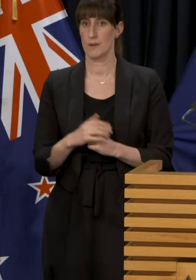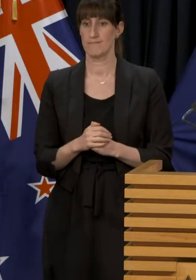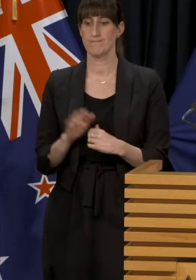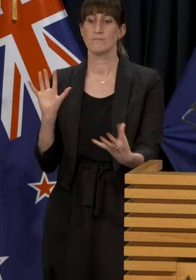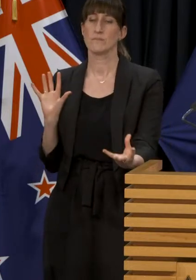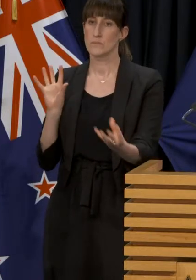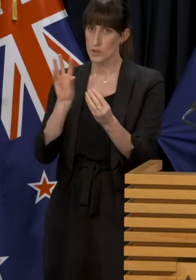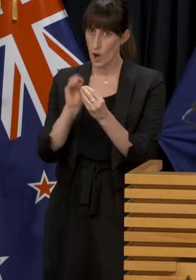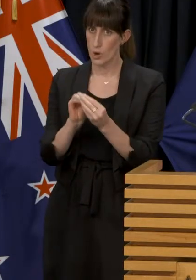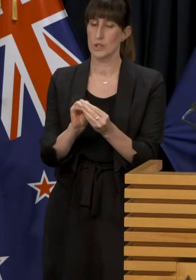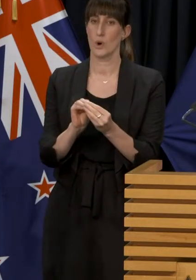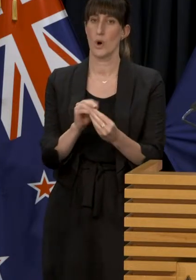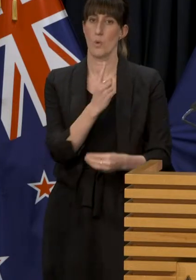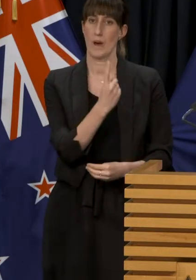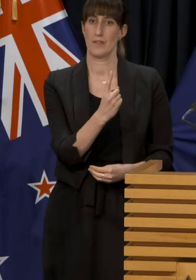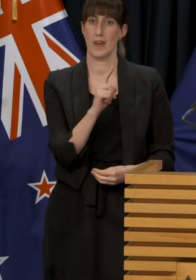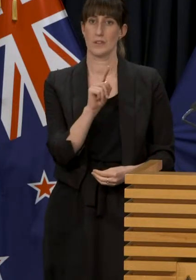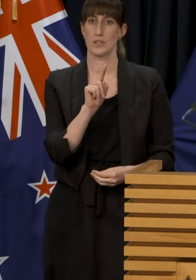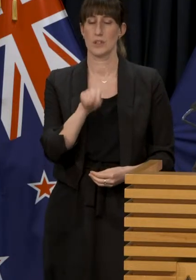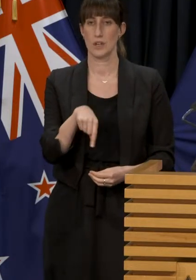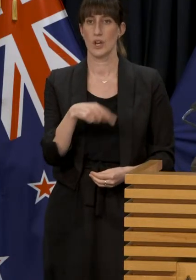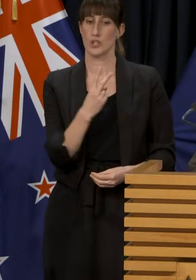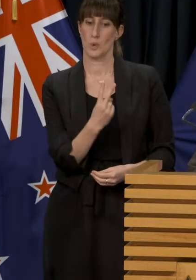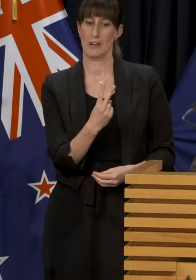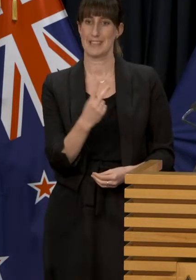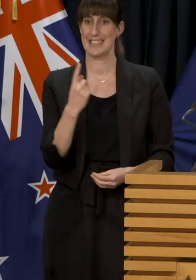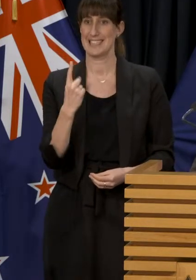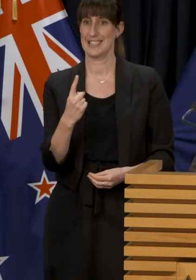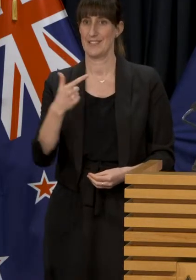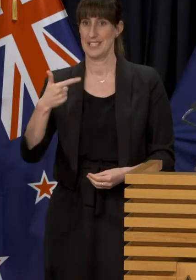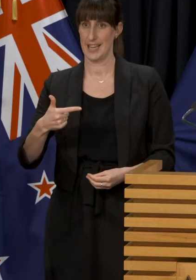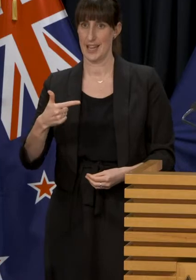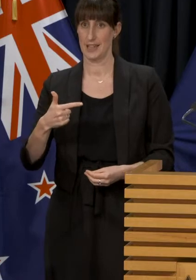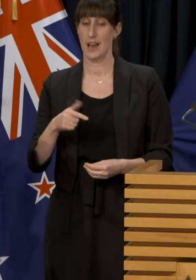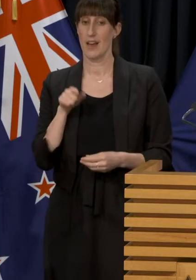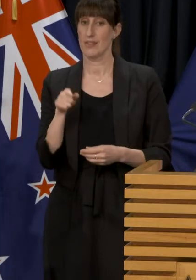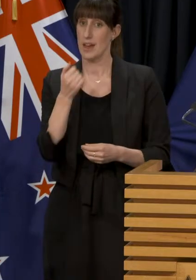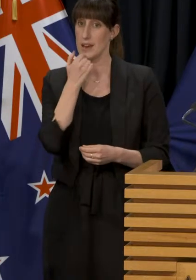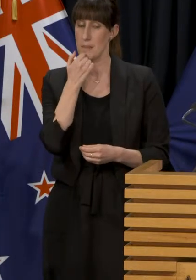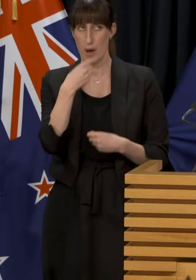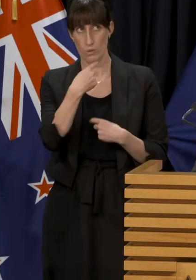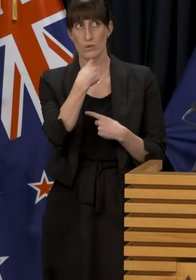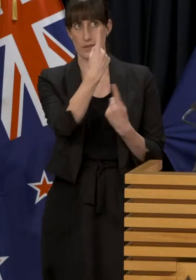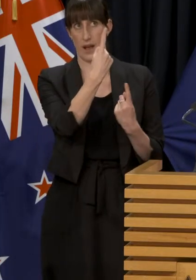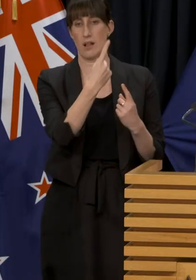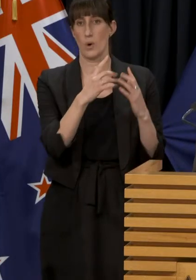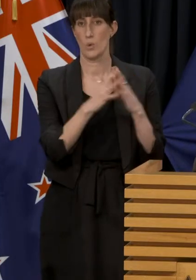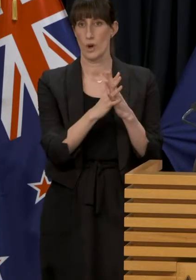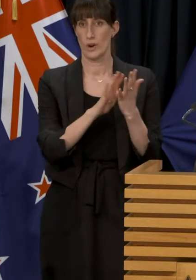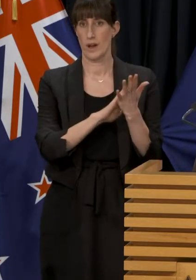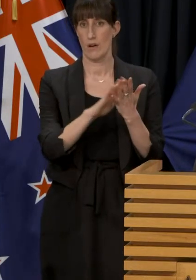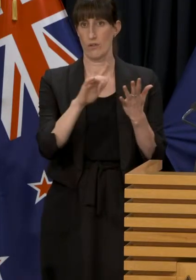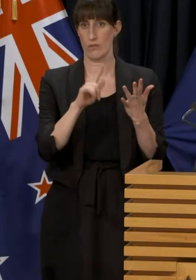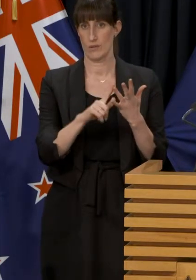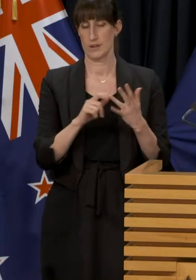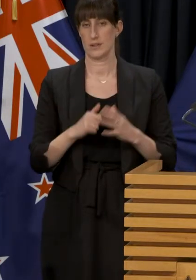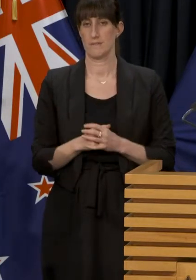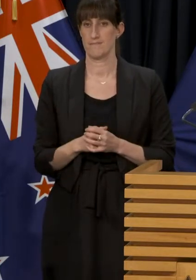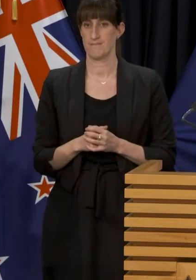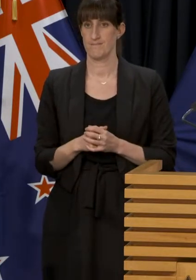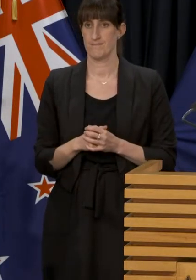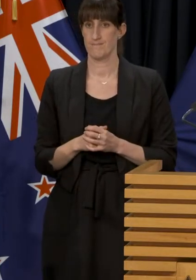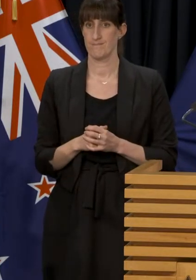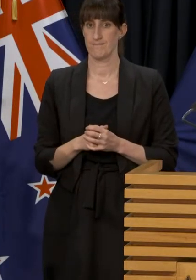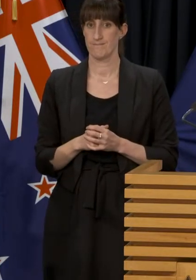is 1,217, and we will be just reporting that number again today to the World Health Organization. No